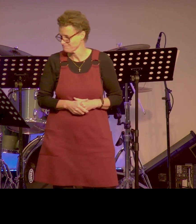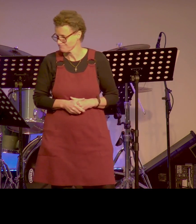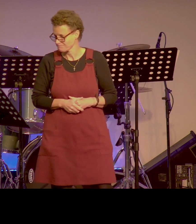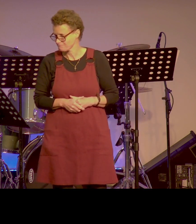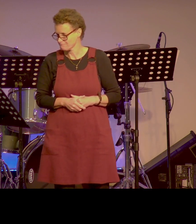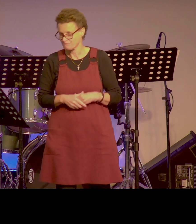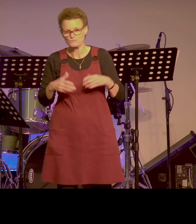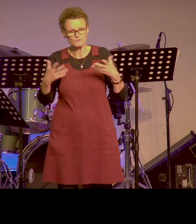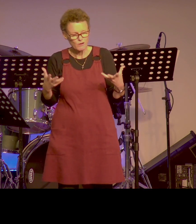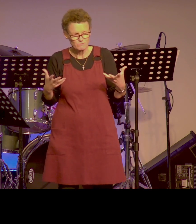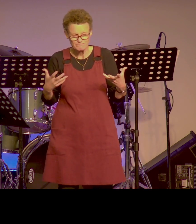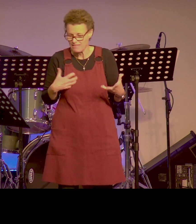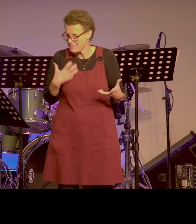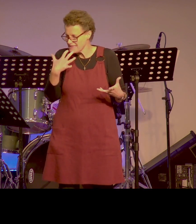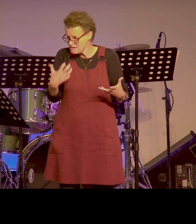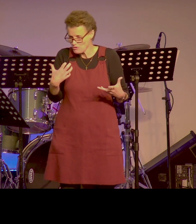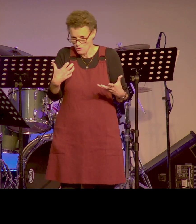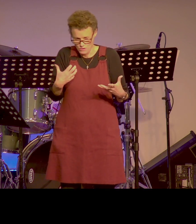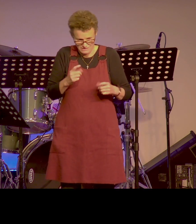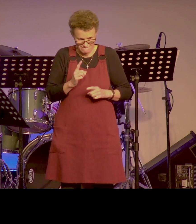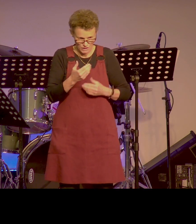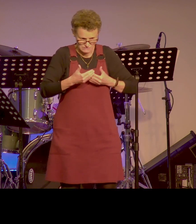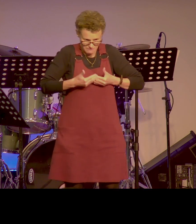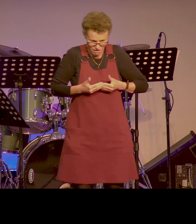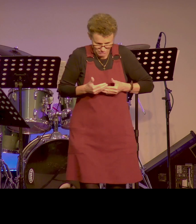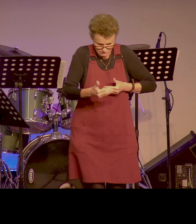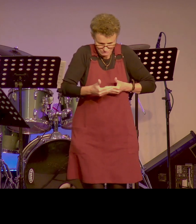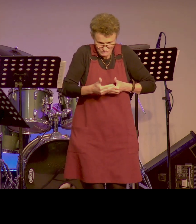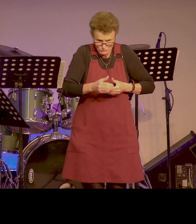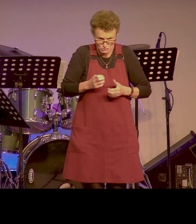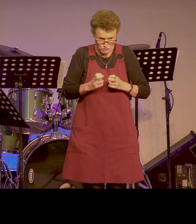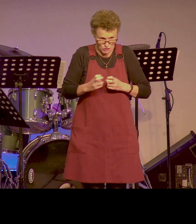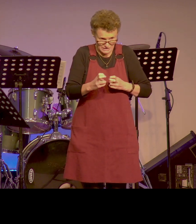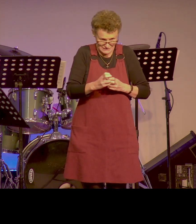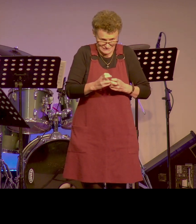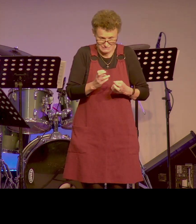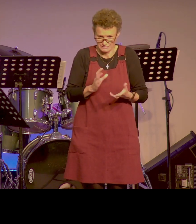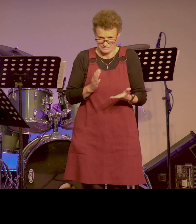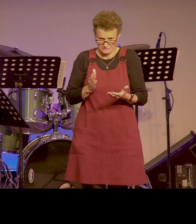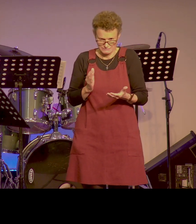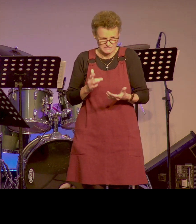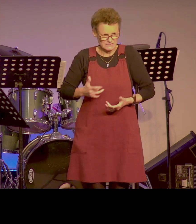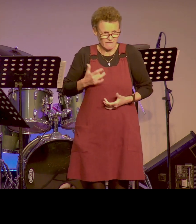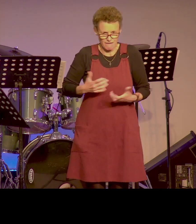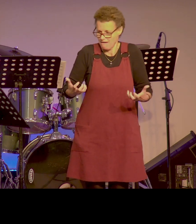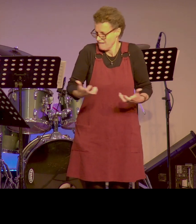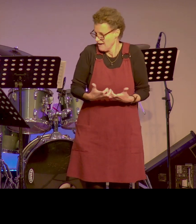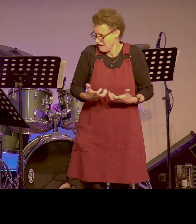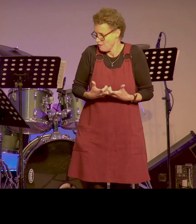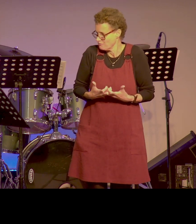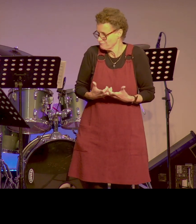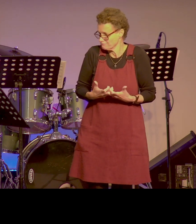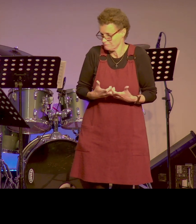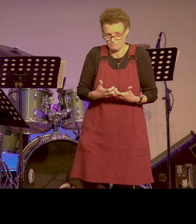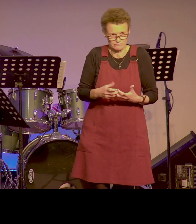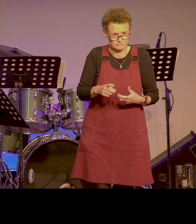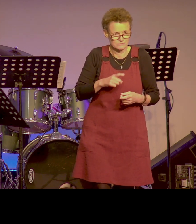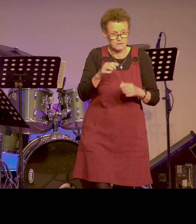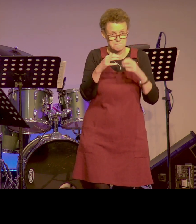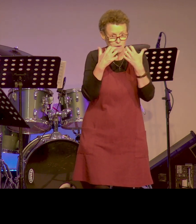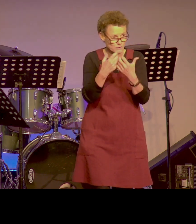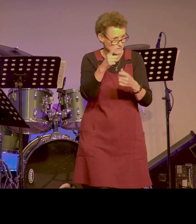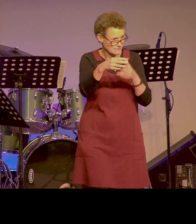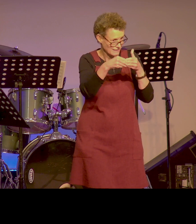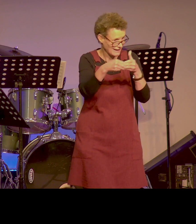journey. Completely different. Now, the Hebrews, in the first part of their journey, how did they